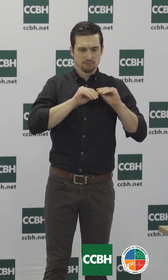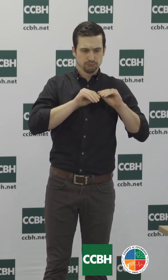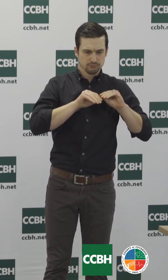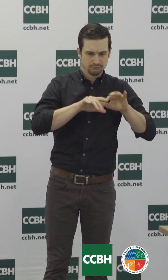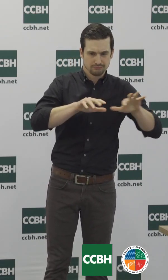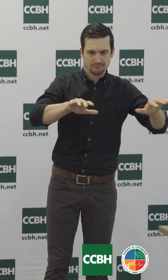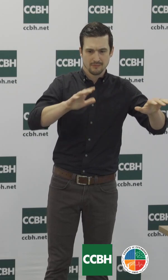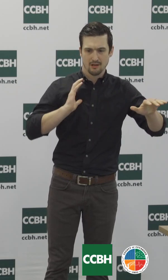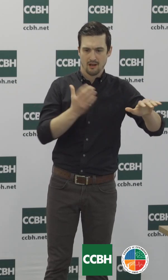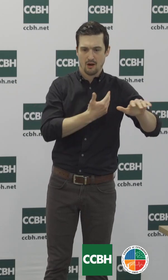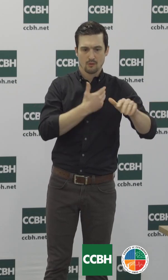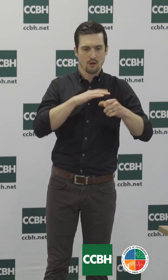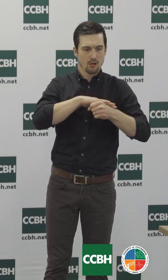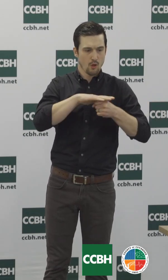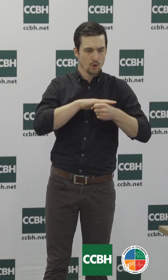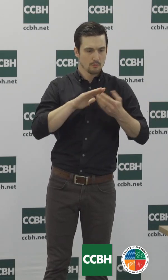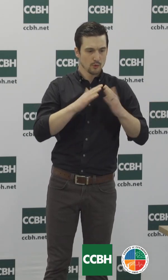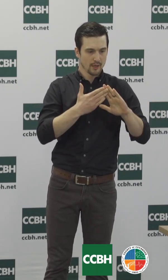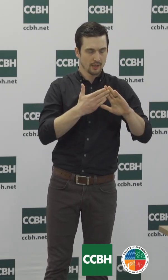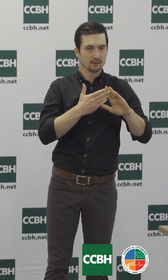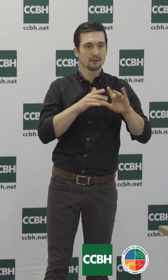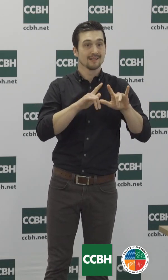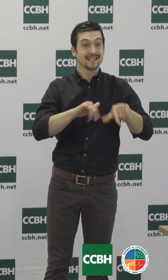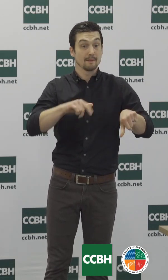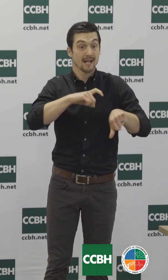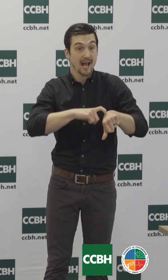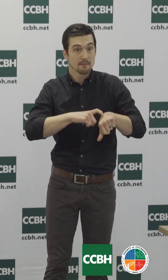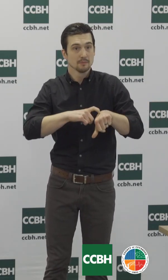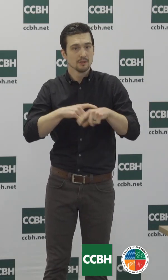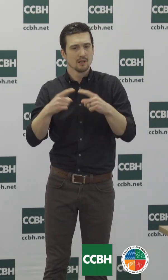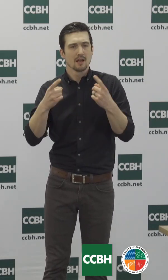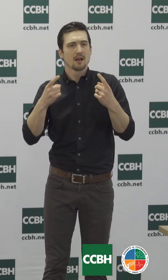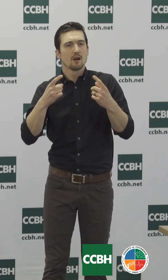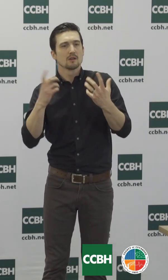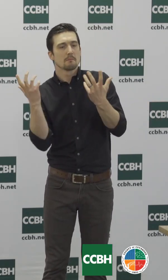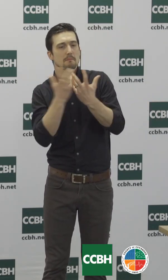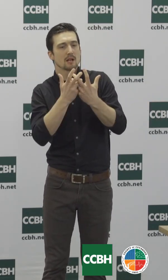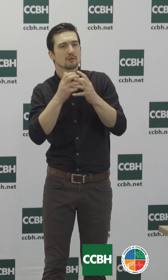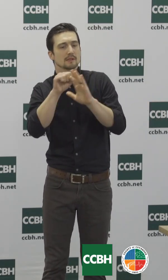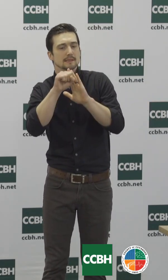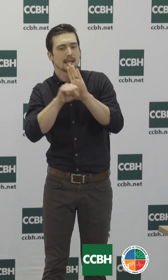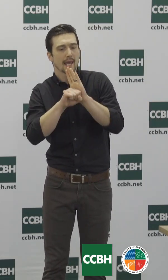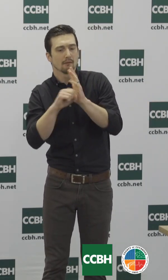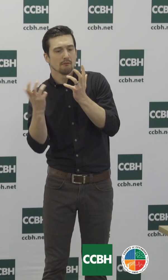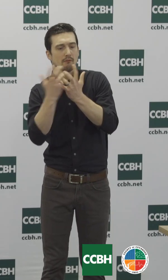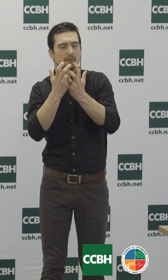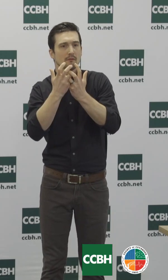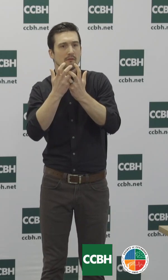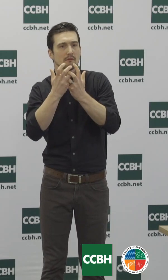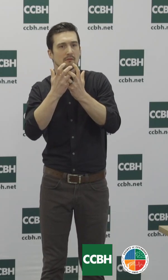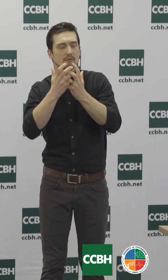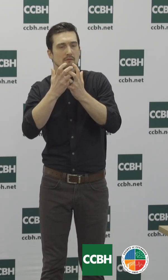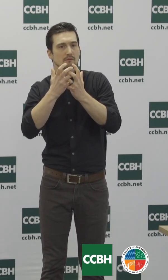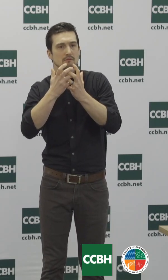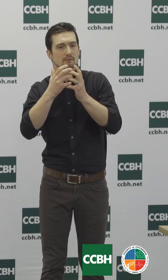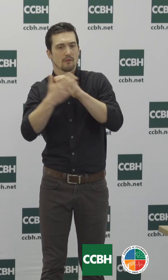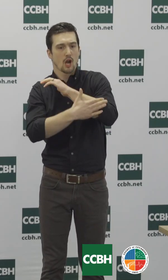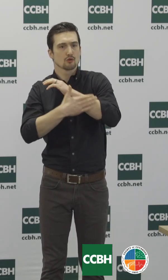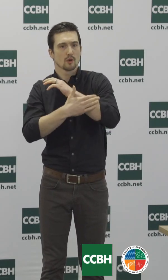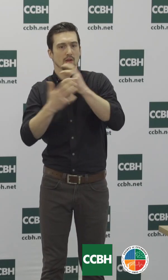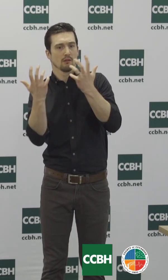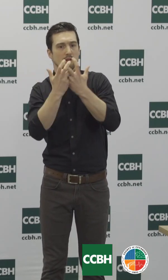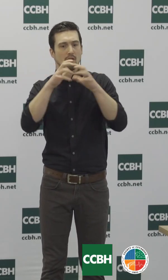local community, nested within our state and our nation and the world. So we will continue